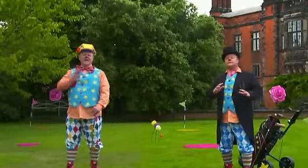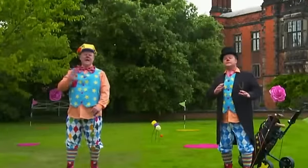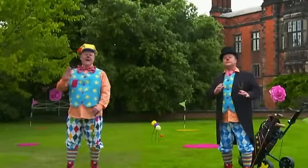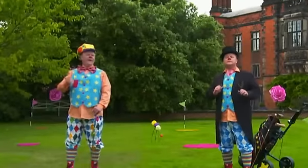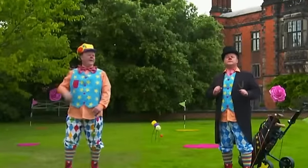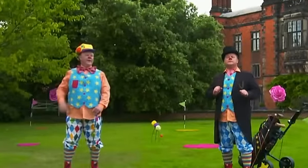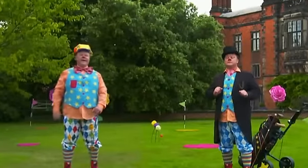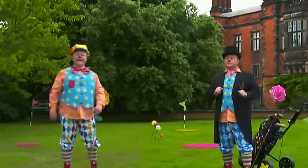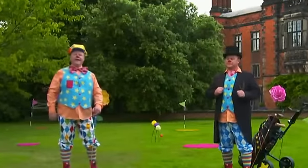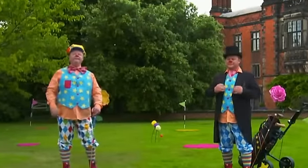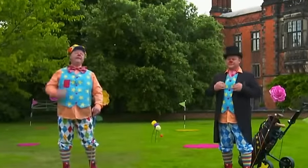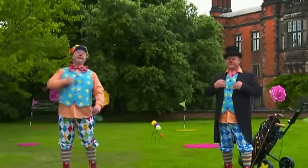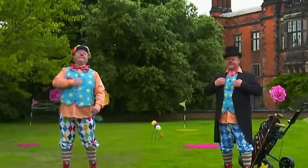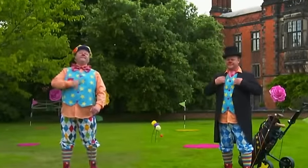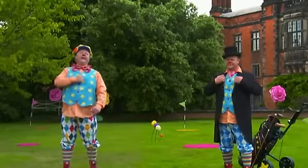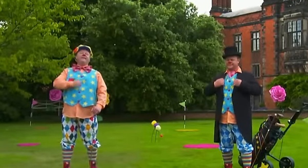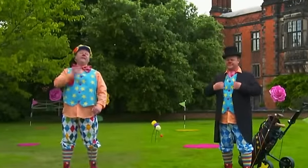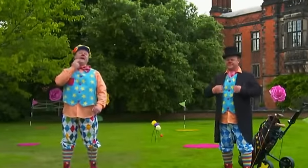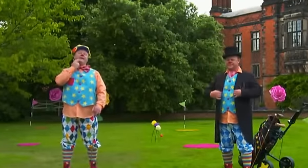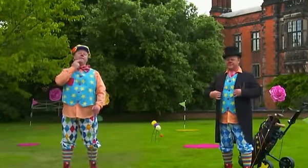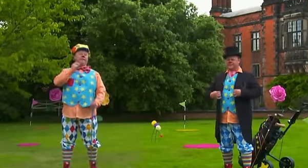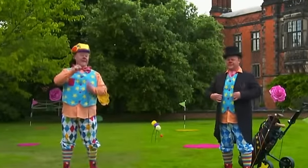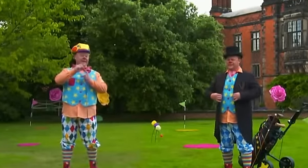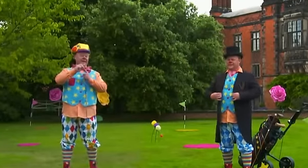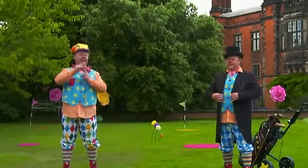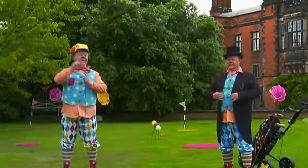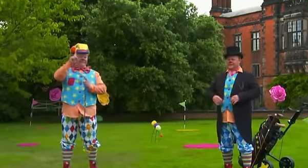No! Sorry, Aunt Polly!